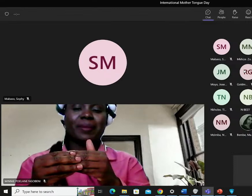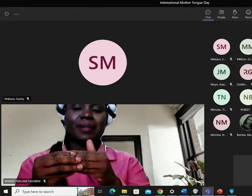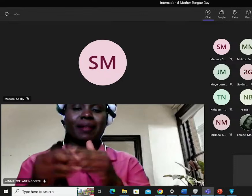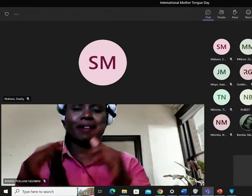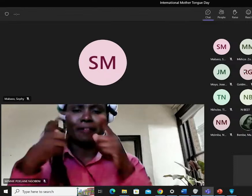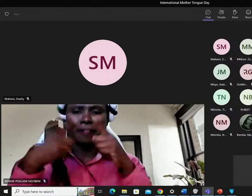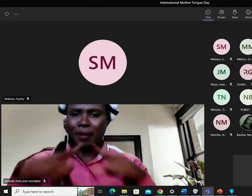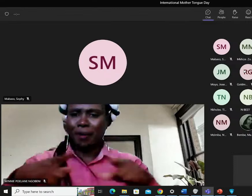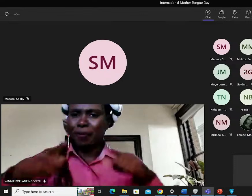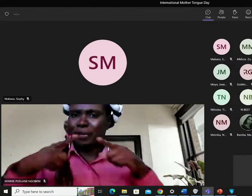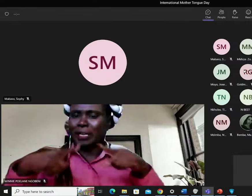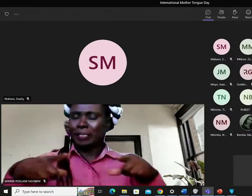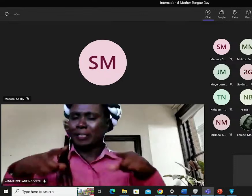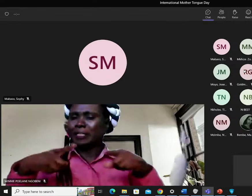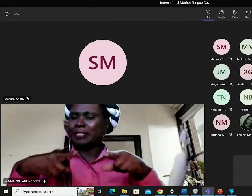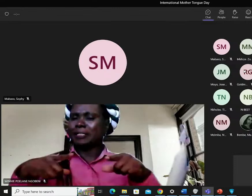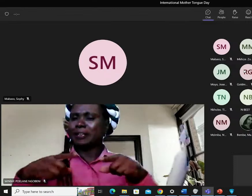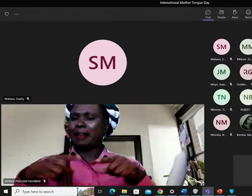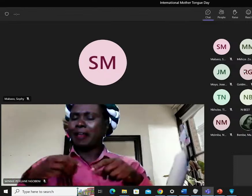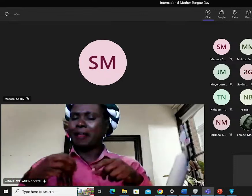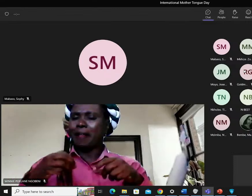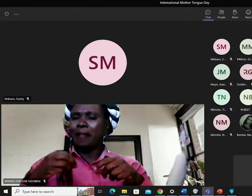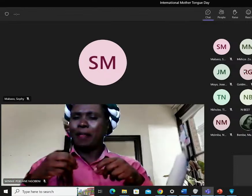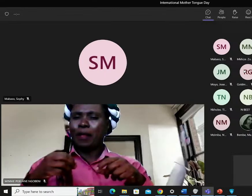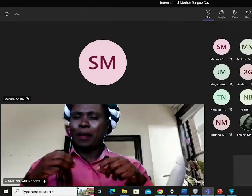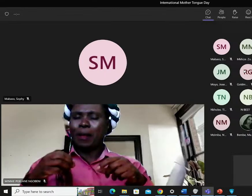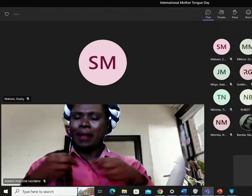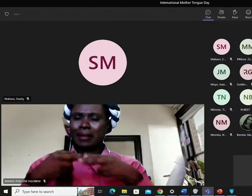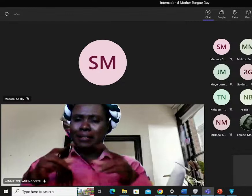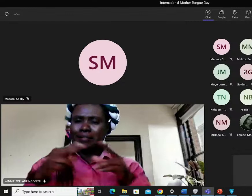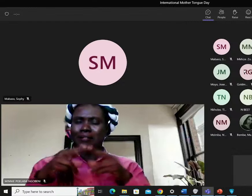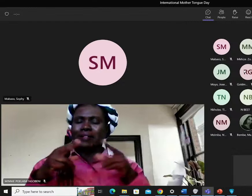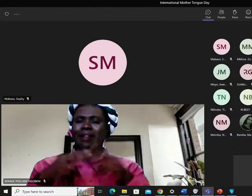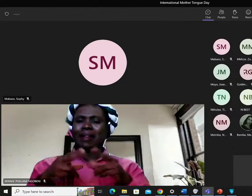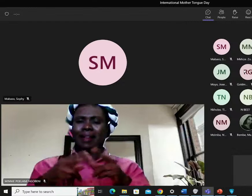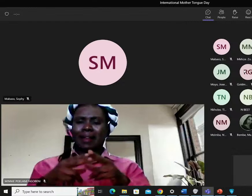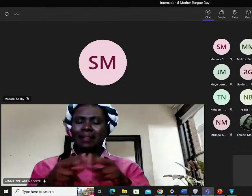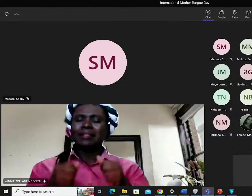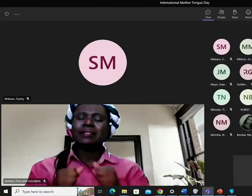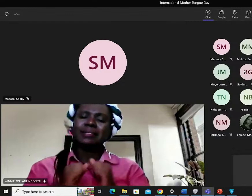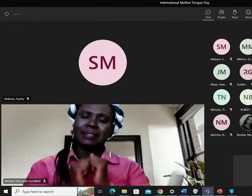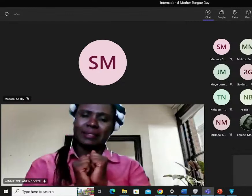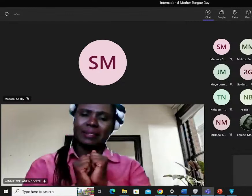linguistics and modern languages department.